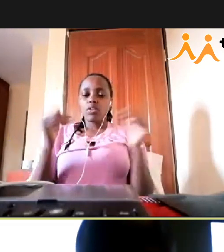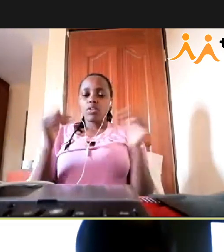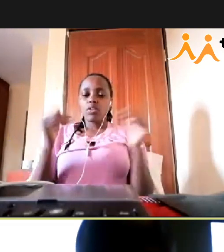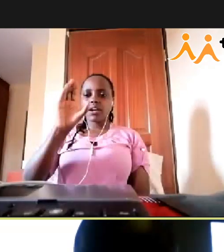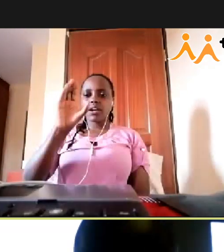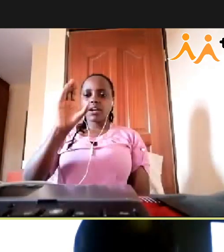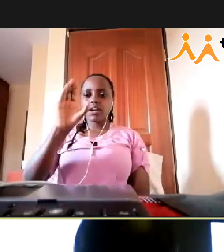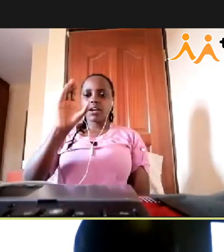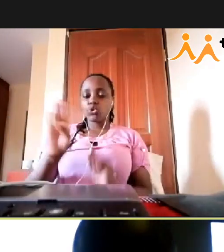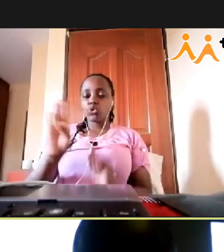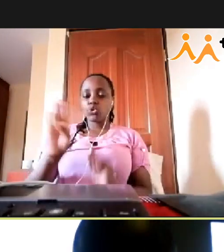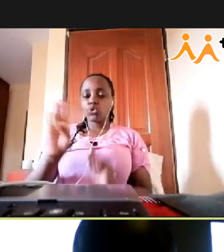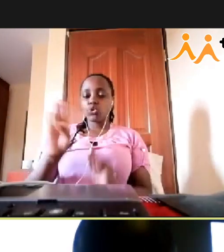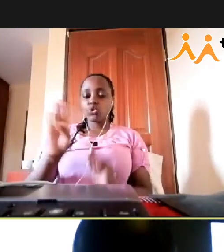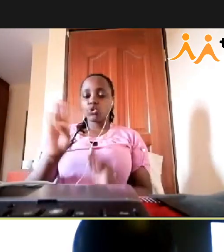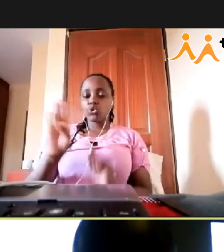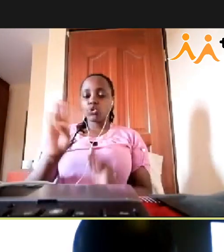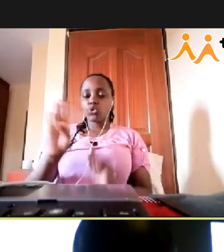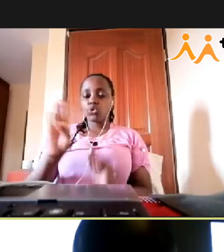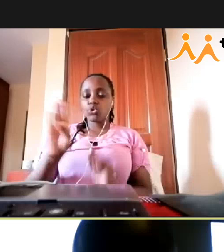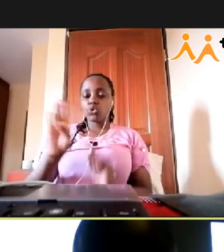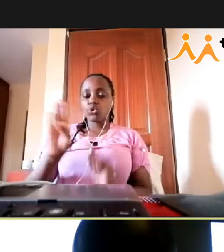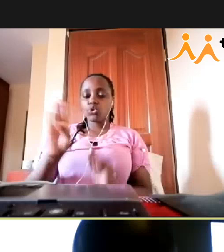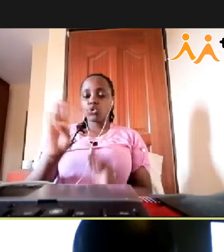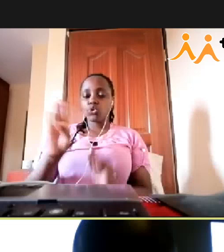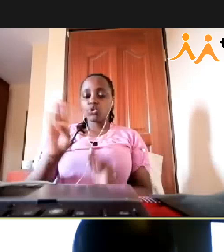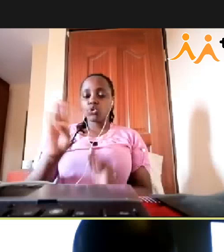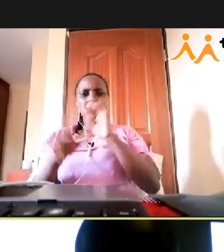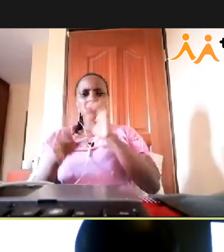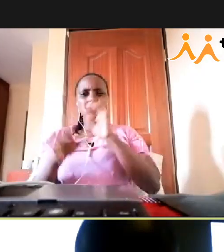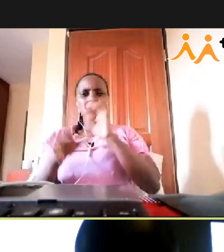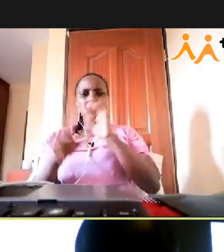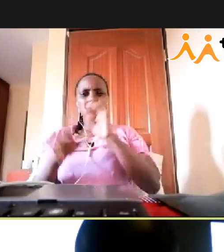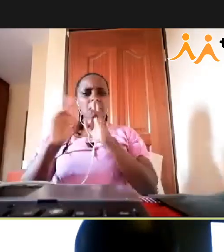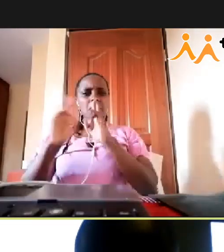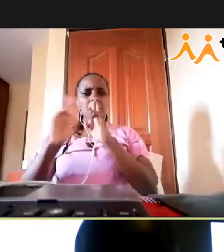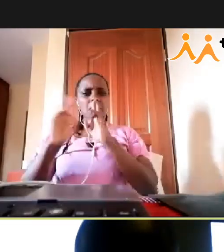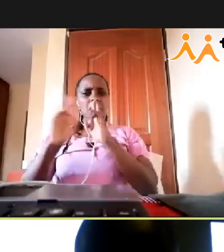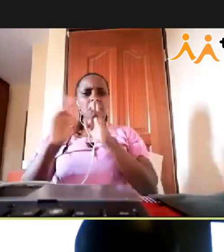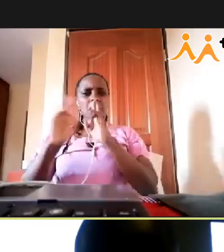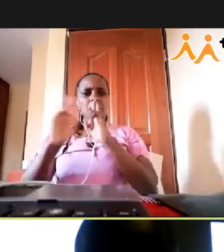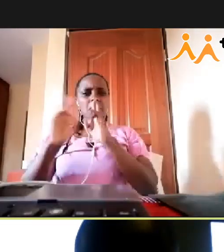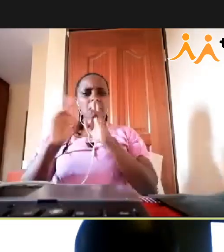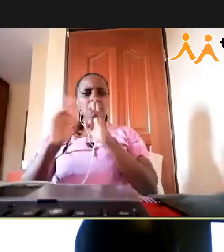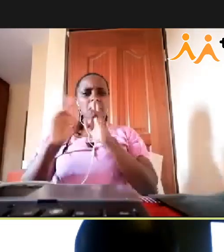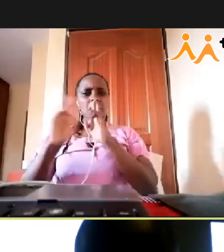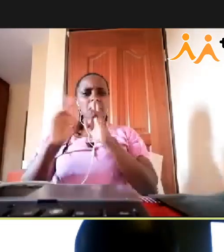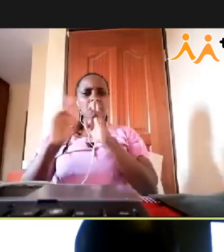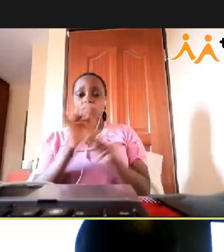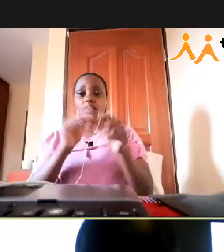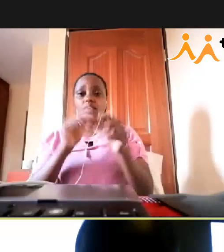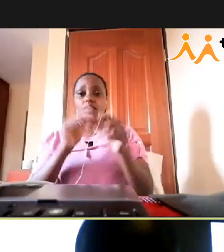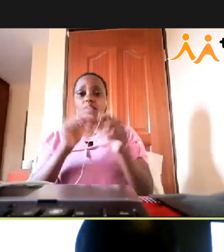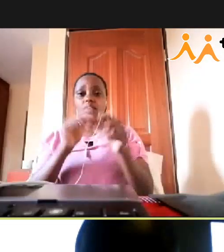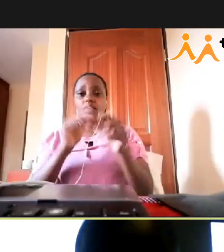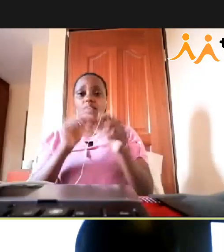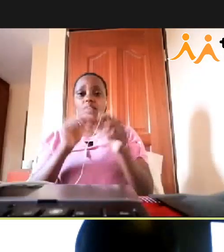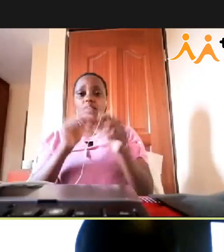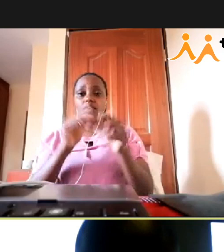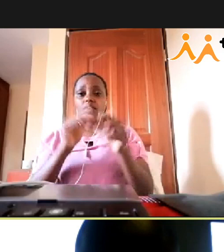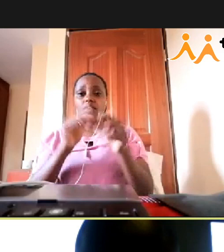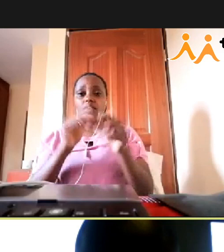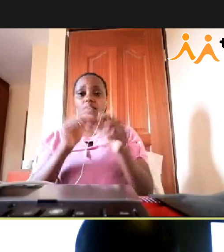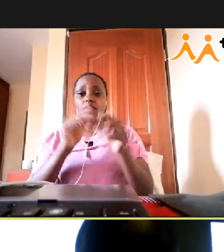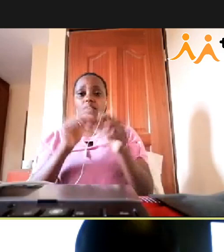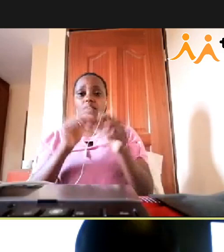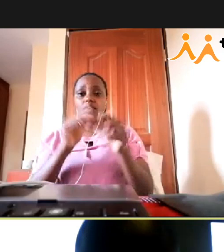Regarding the UNCRC, Botswana had last reported in 2004, and the last time was